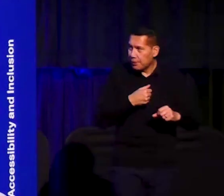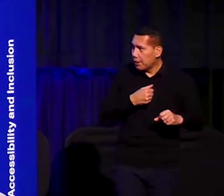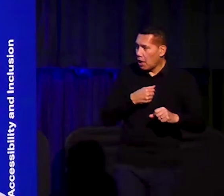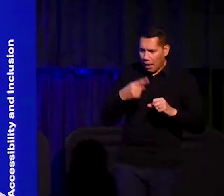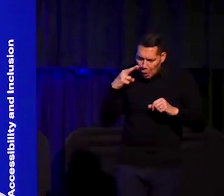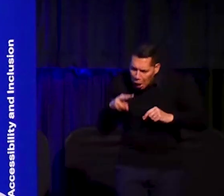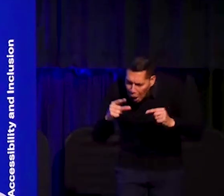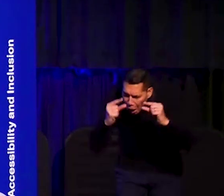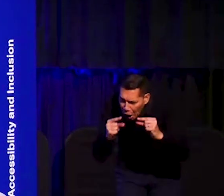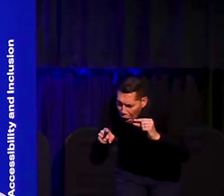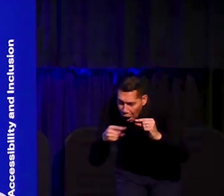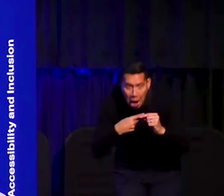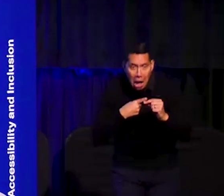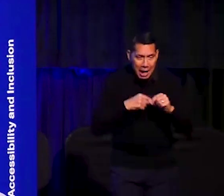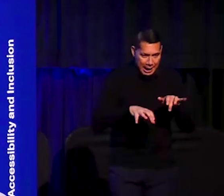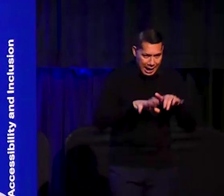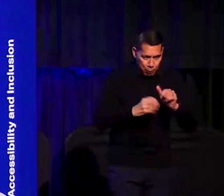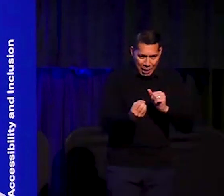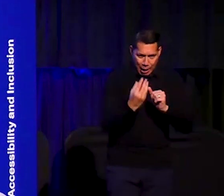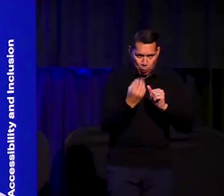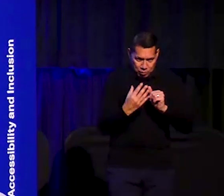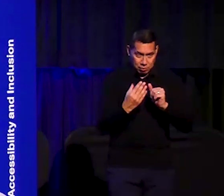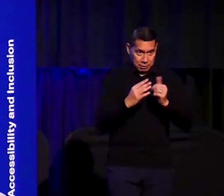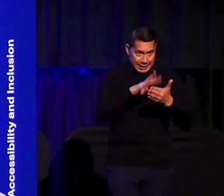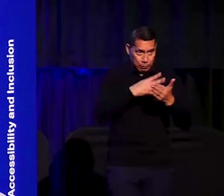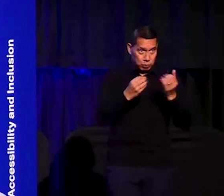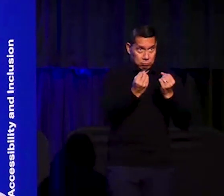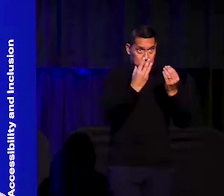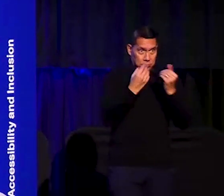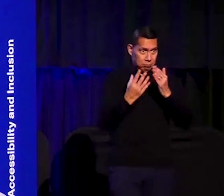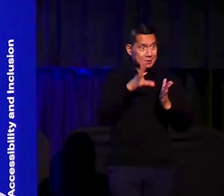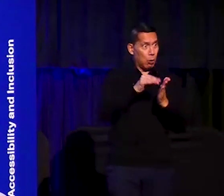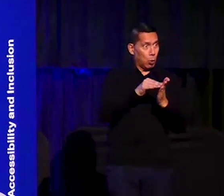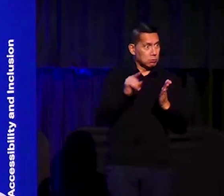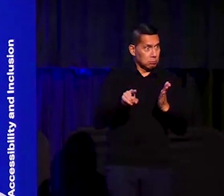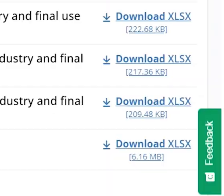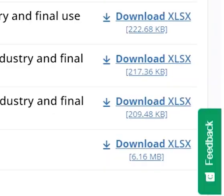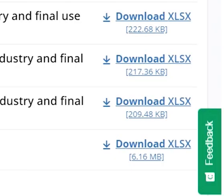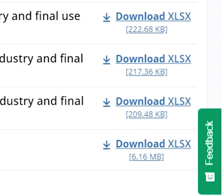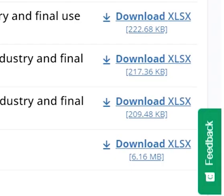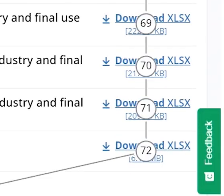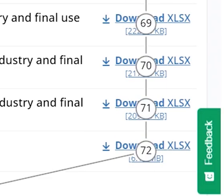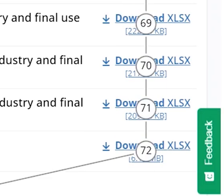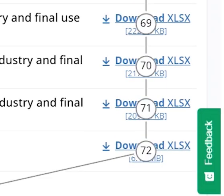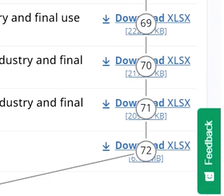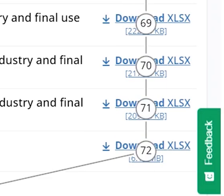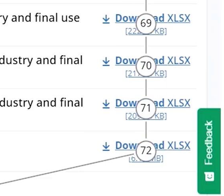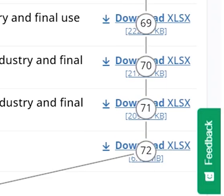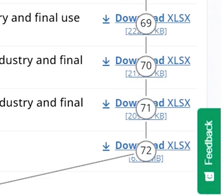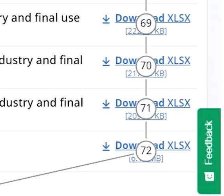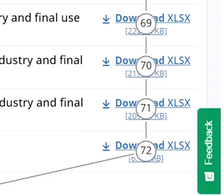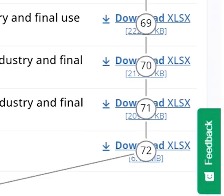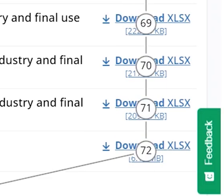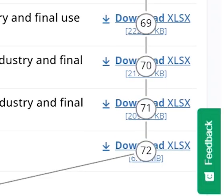peer down, input, output, product details, table, data cubes, download, the one below the table there. That would